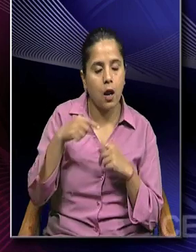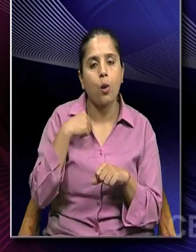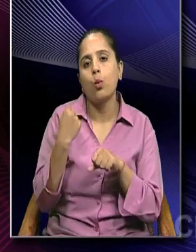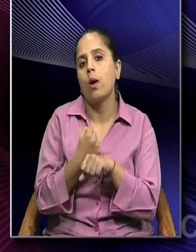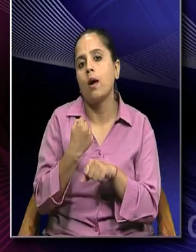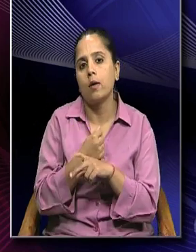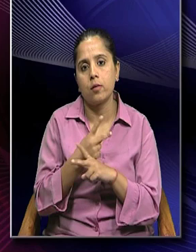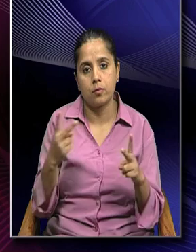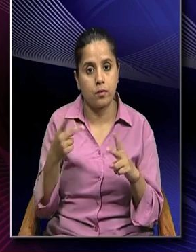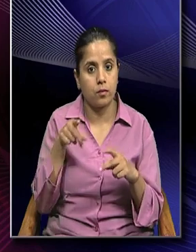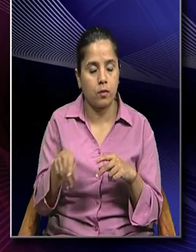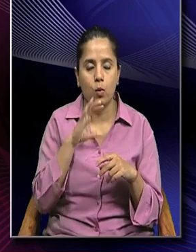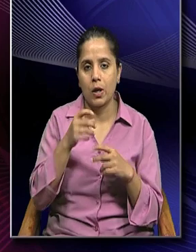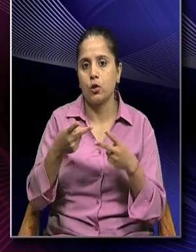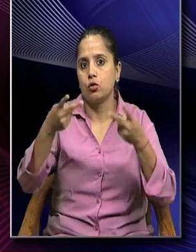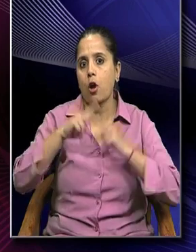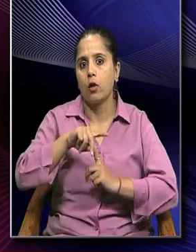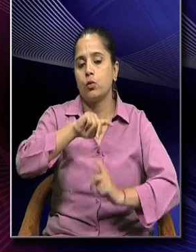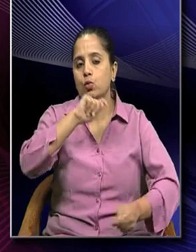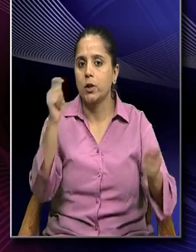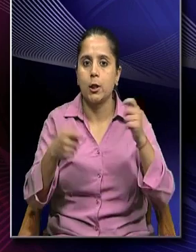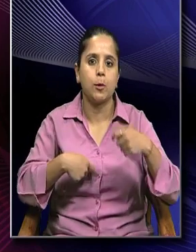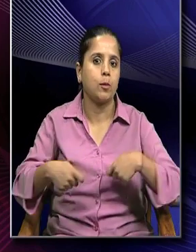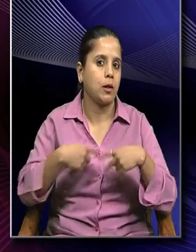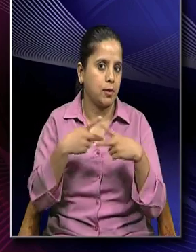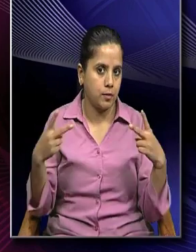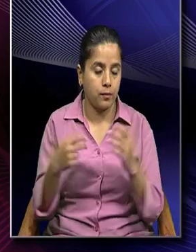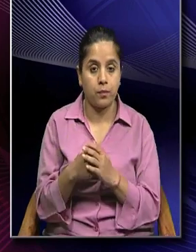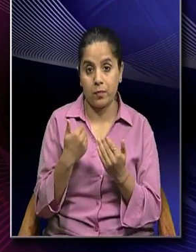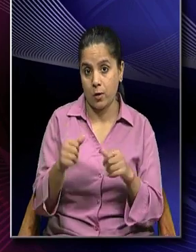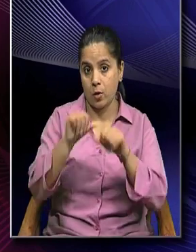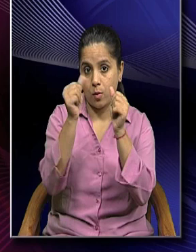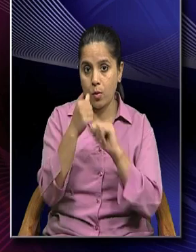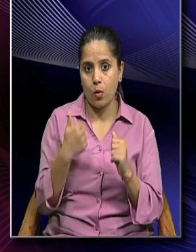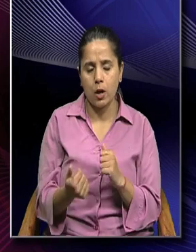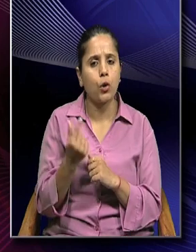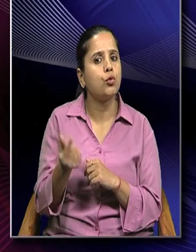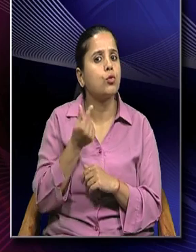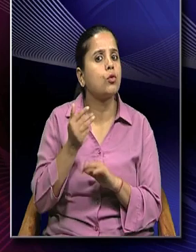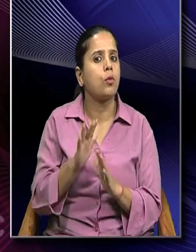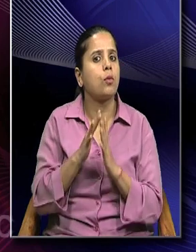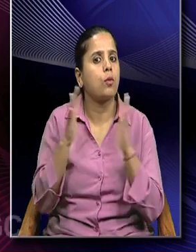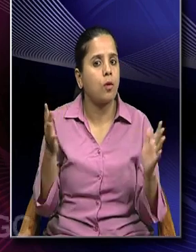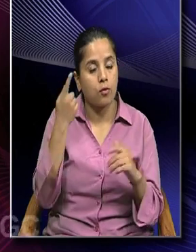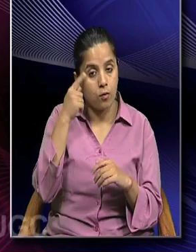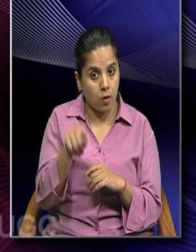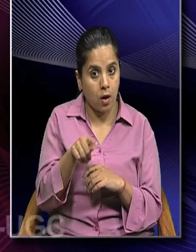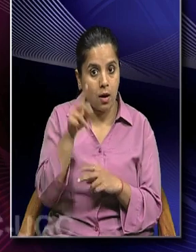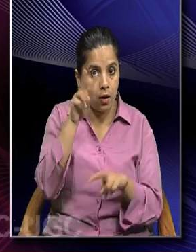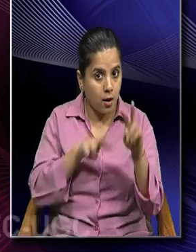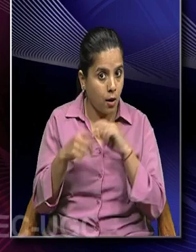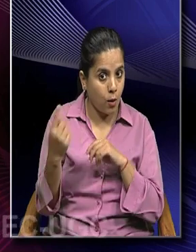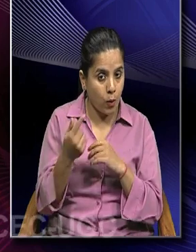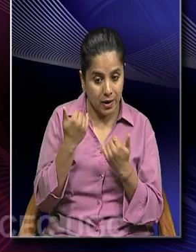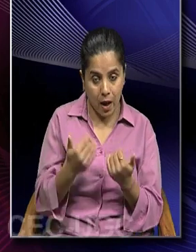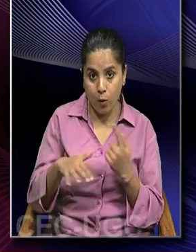working is transforming the business enterprise. So, this model is very much useful not only for the analysis of